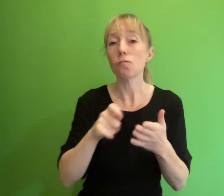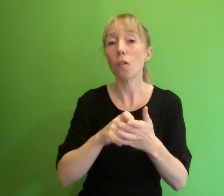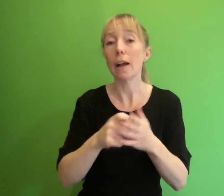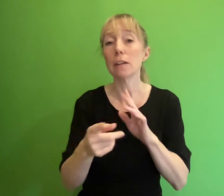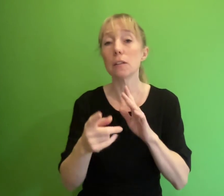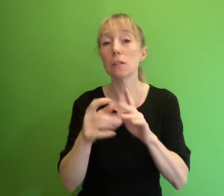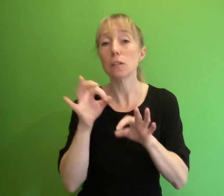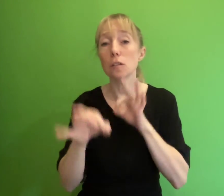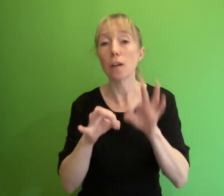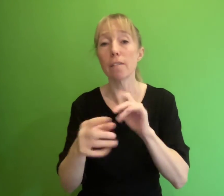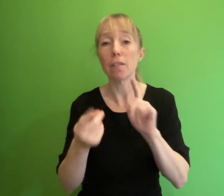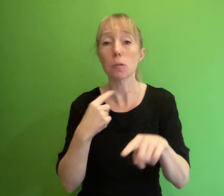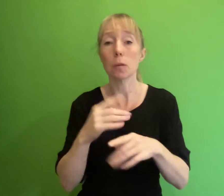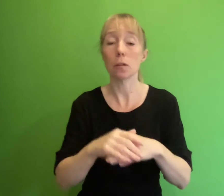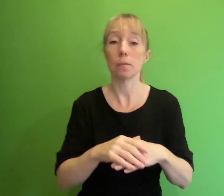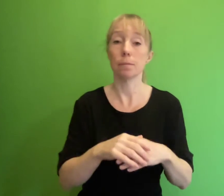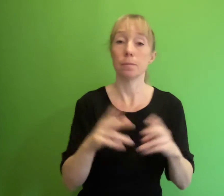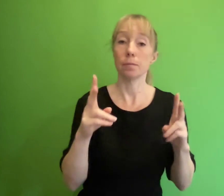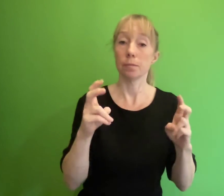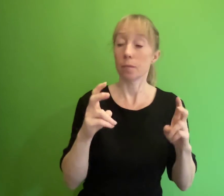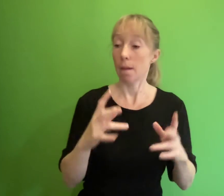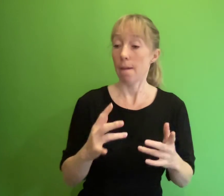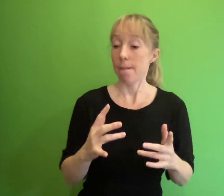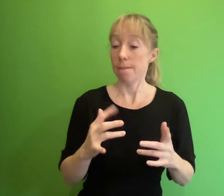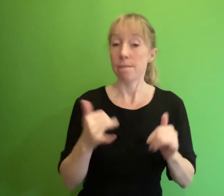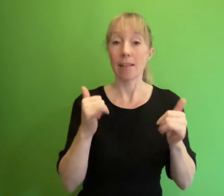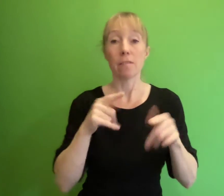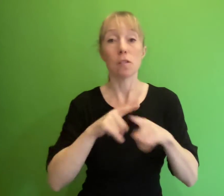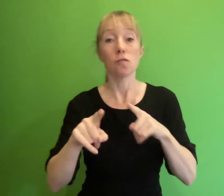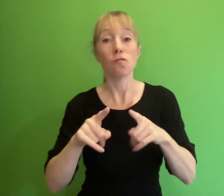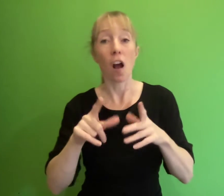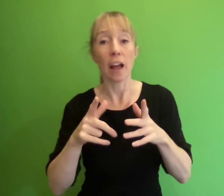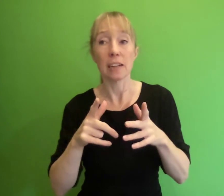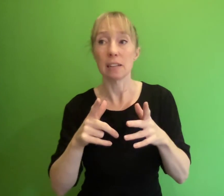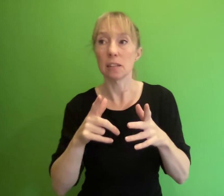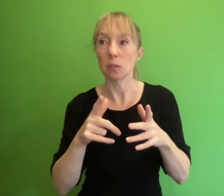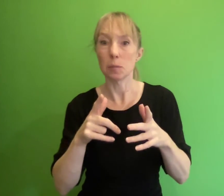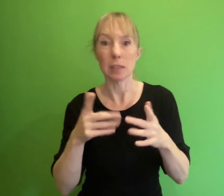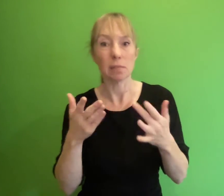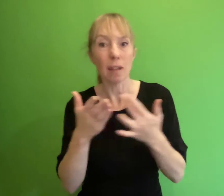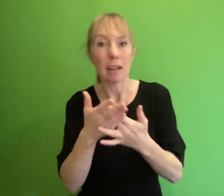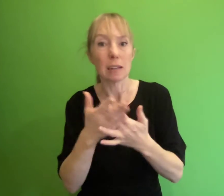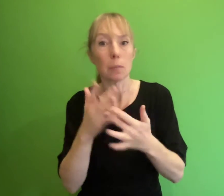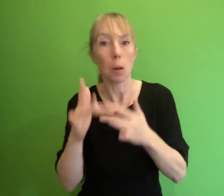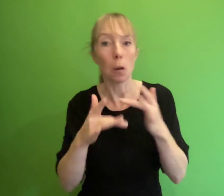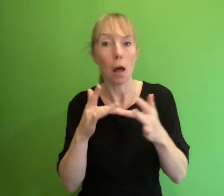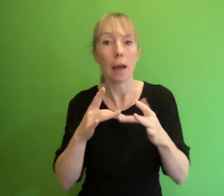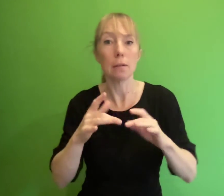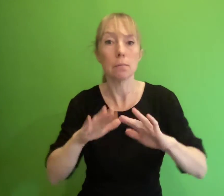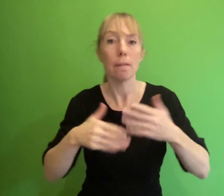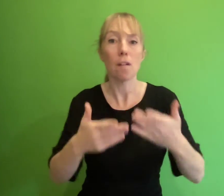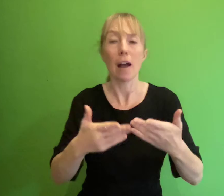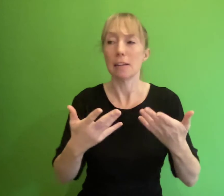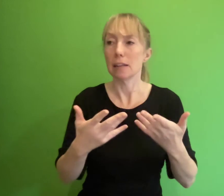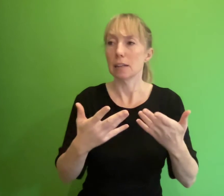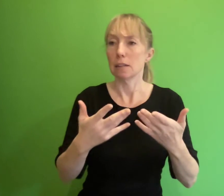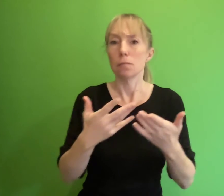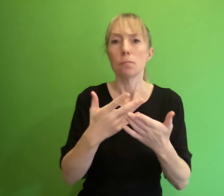hard to be good for access online, promoting screen sharing of poems and captioning, and organising a day